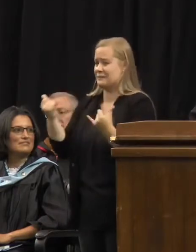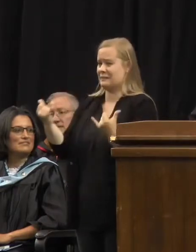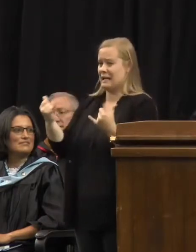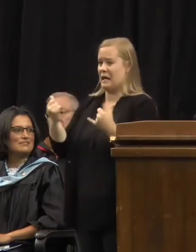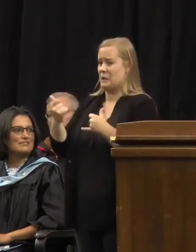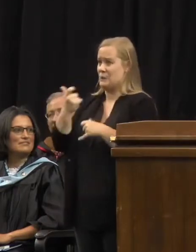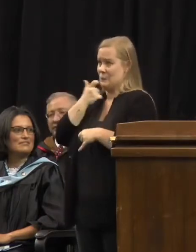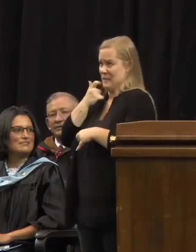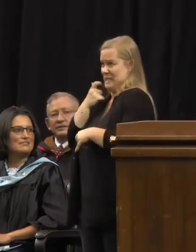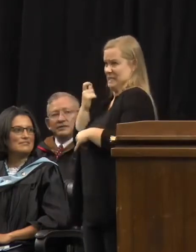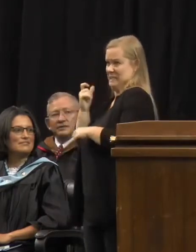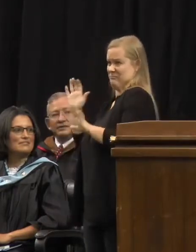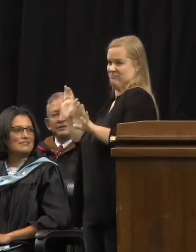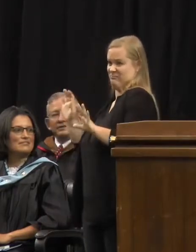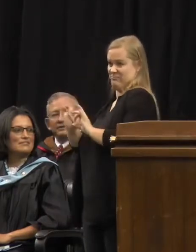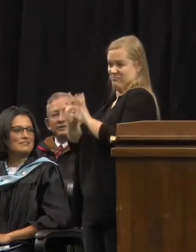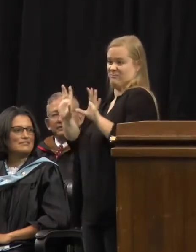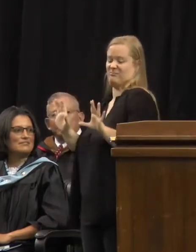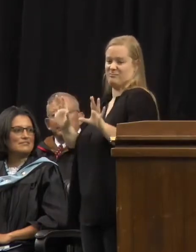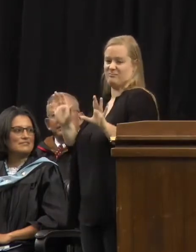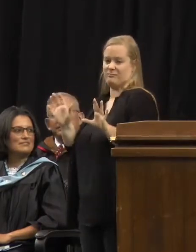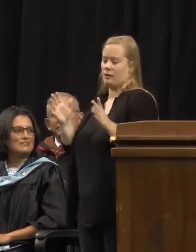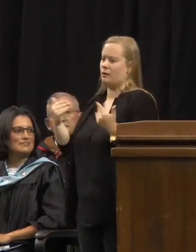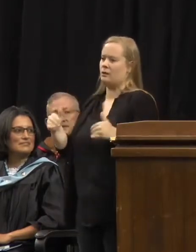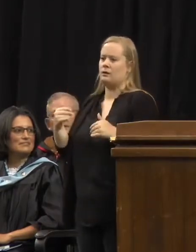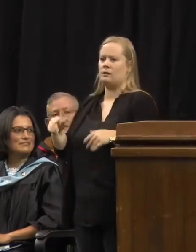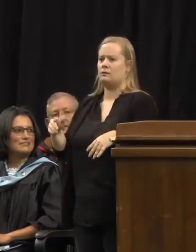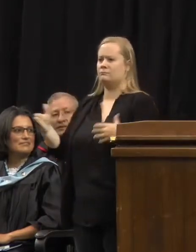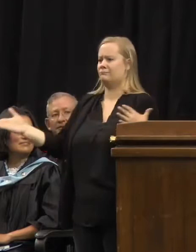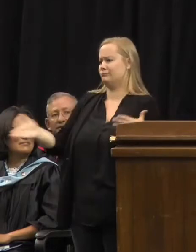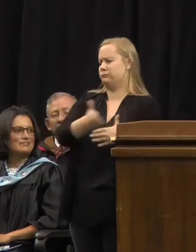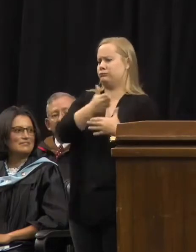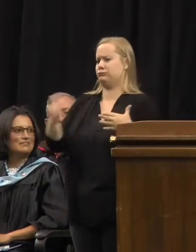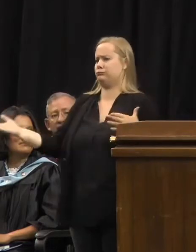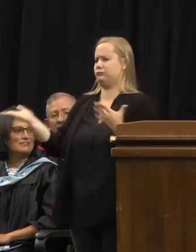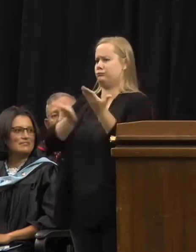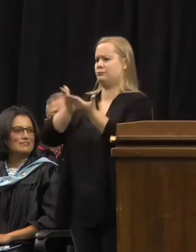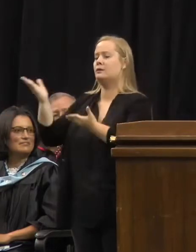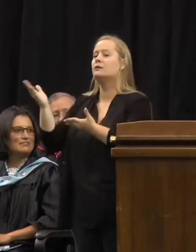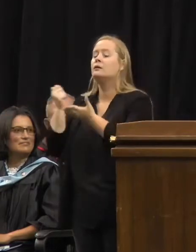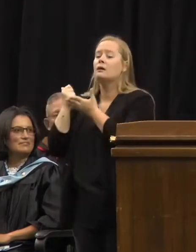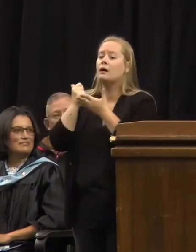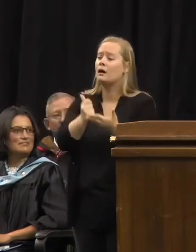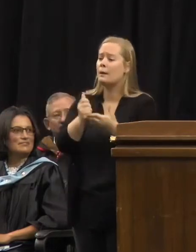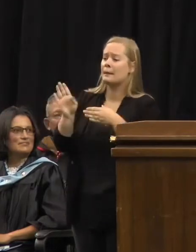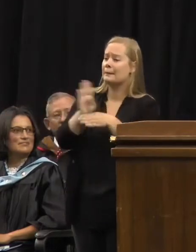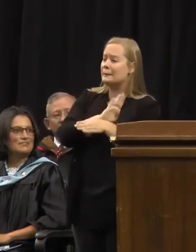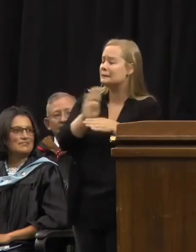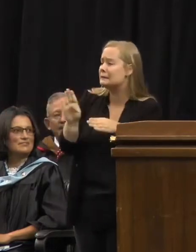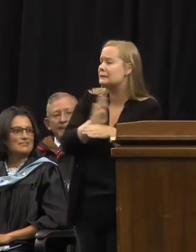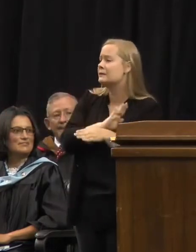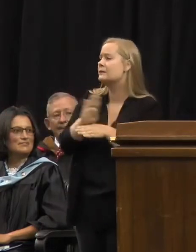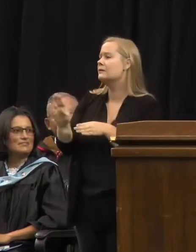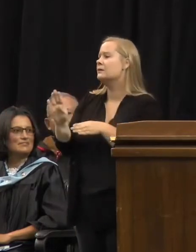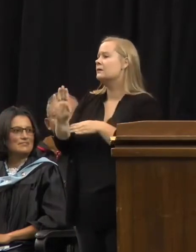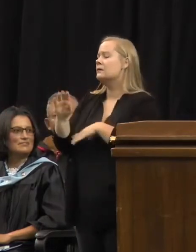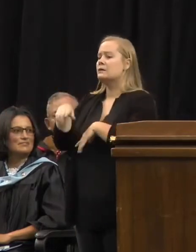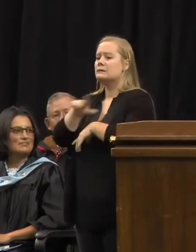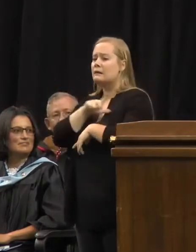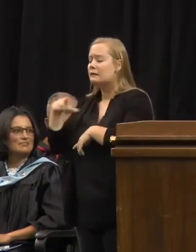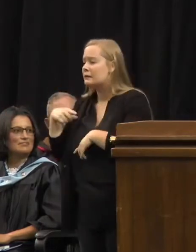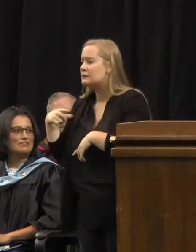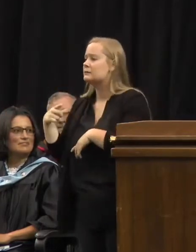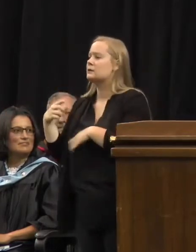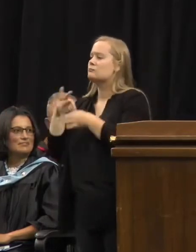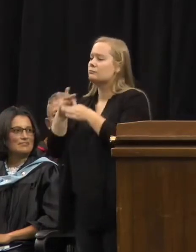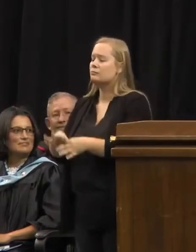this past Sunday, has covered so many different areas. Everything from helping businesses to legislative